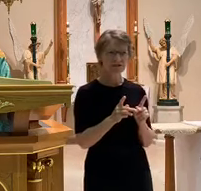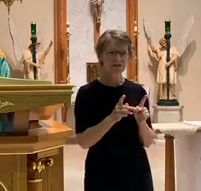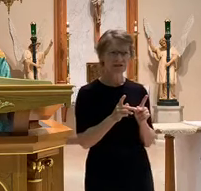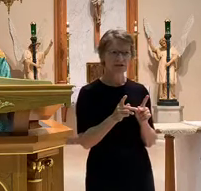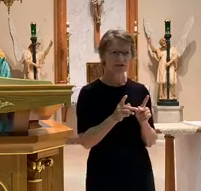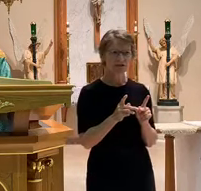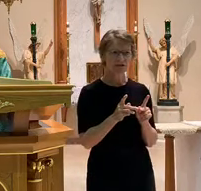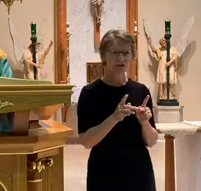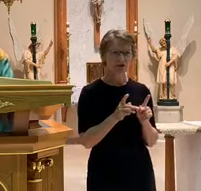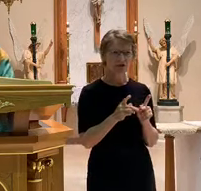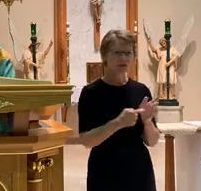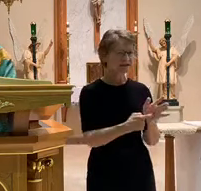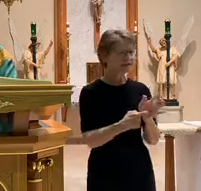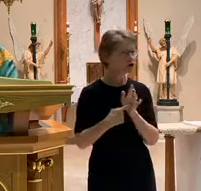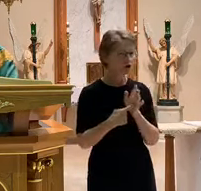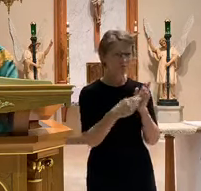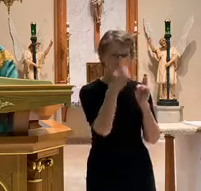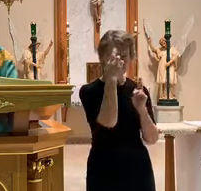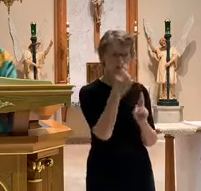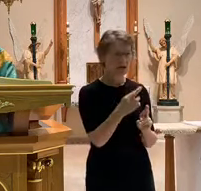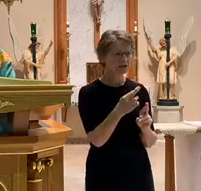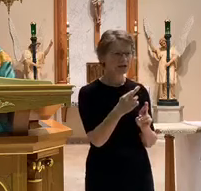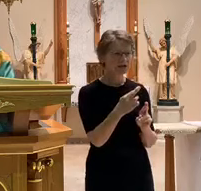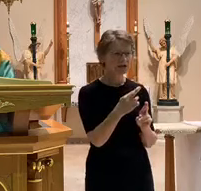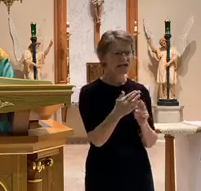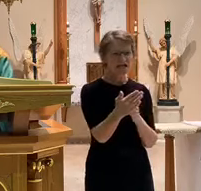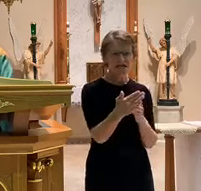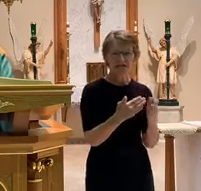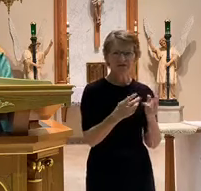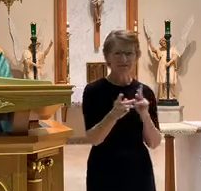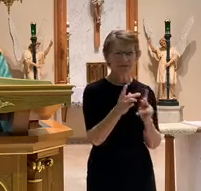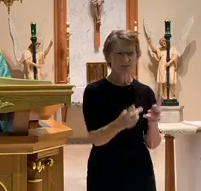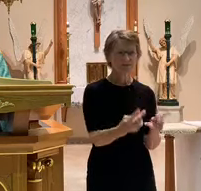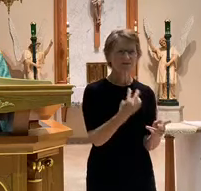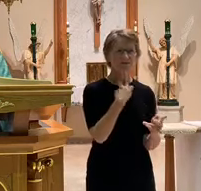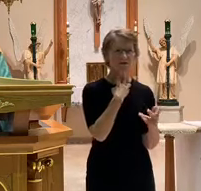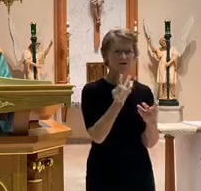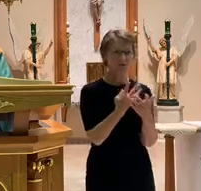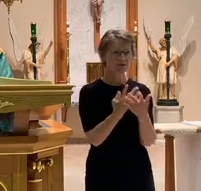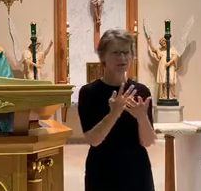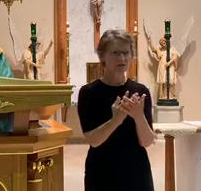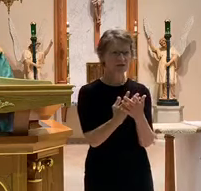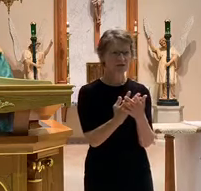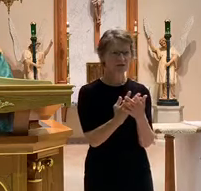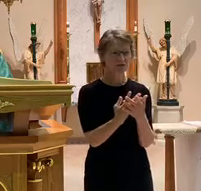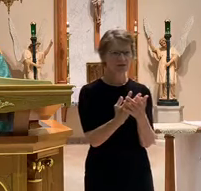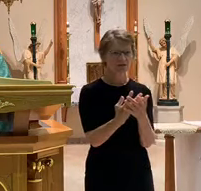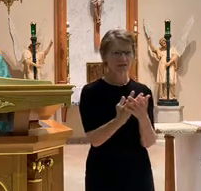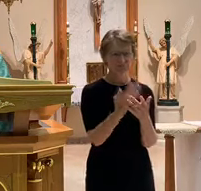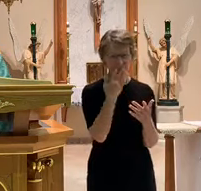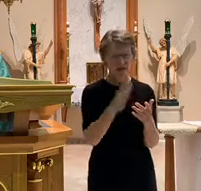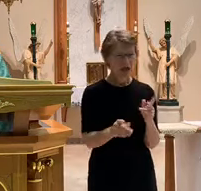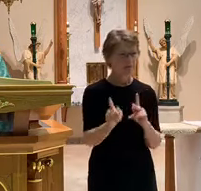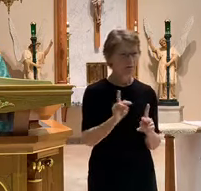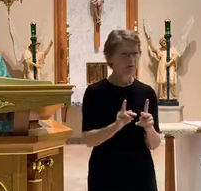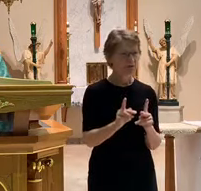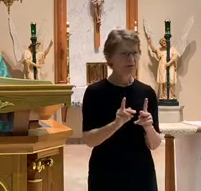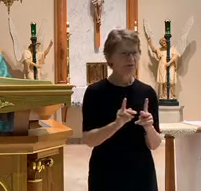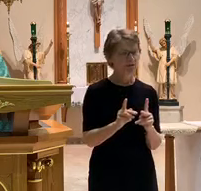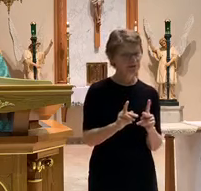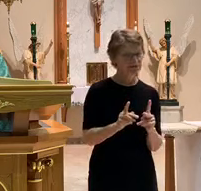deserves respect. Even those in prison, the criminals, those that we would consider bad people,